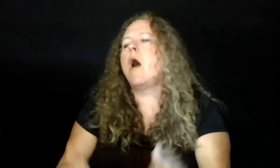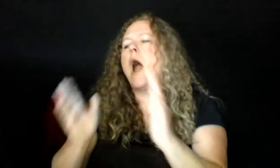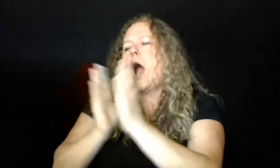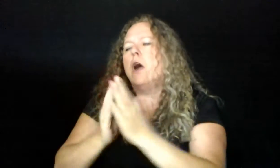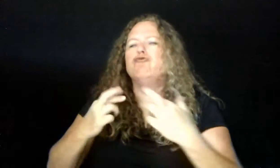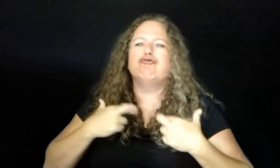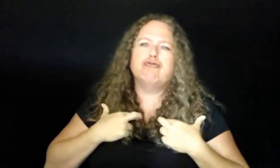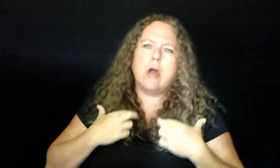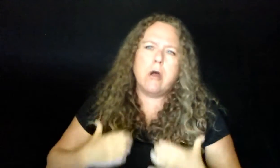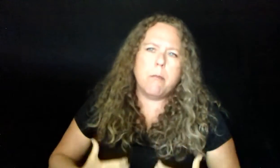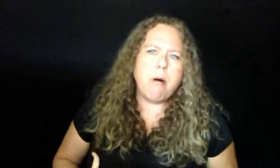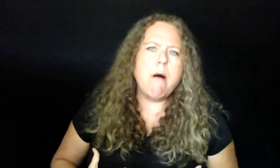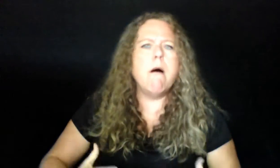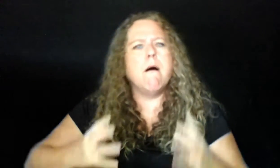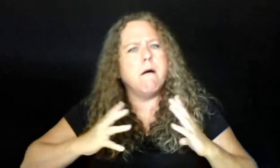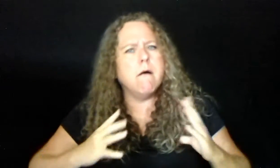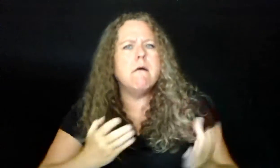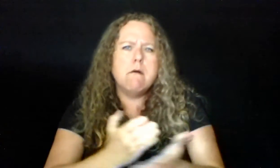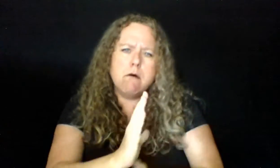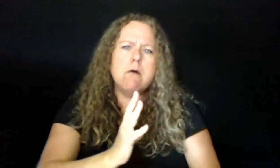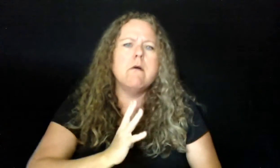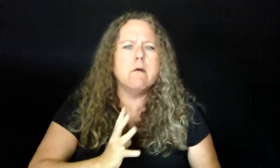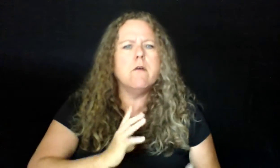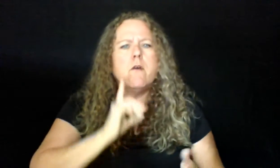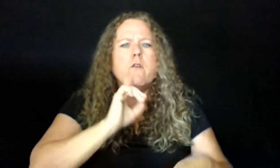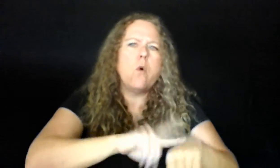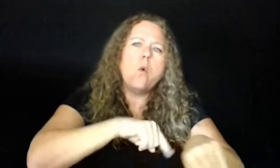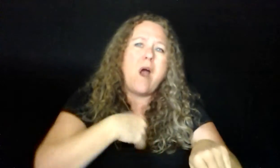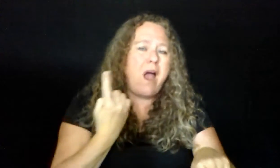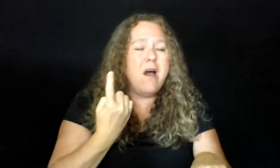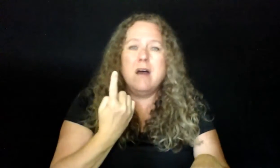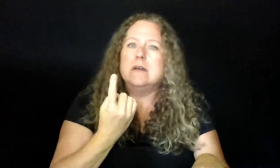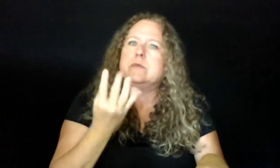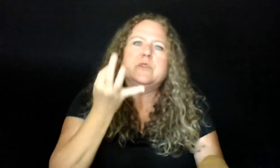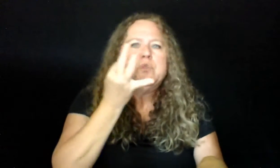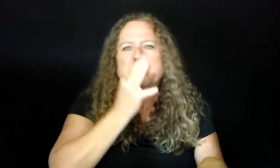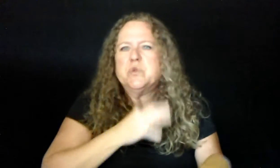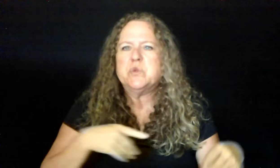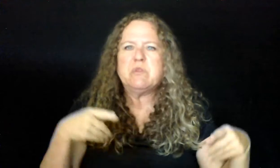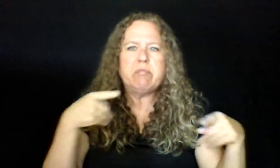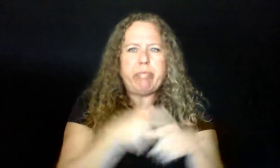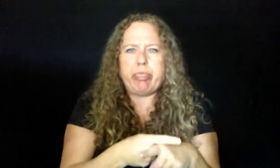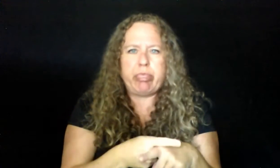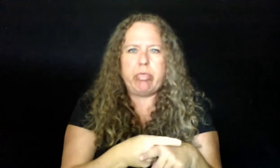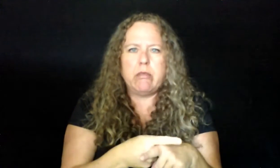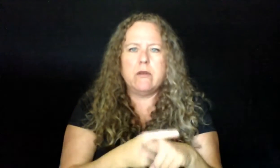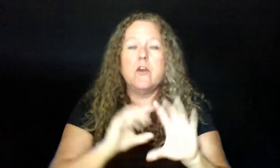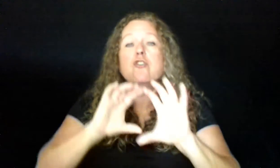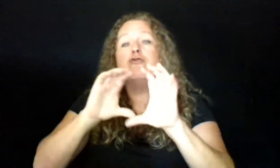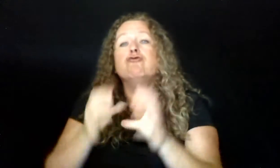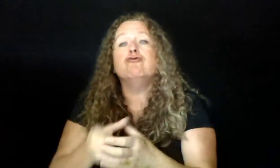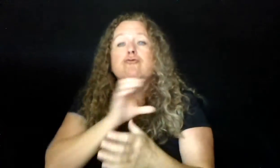that was okay, but very quickly there were conflicts. A group of Christians would walk into a synagogue to